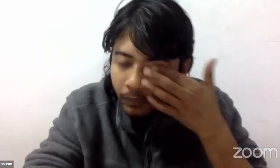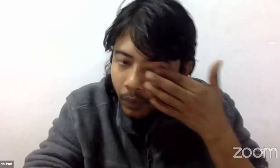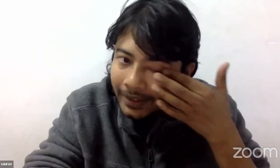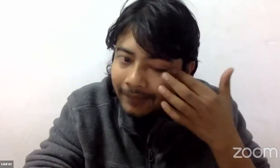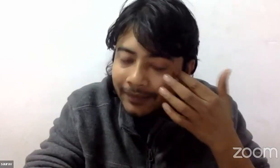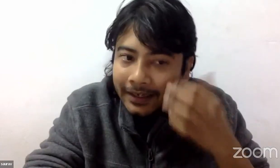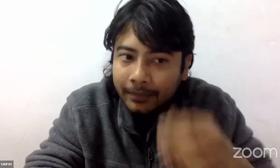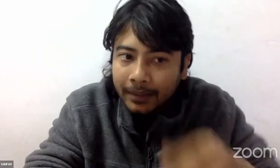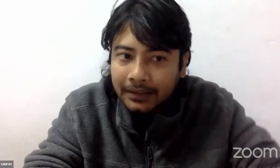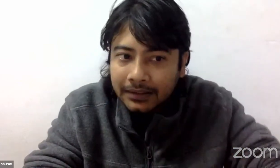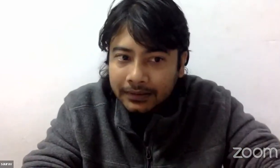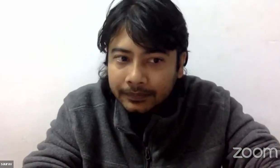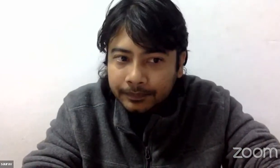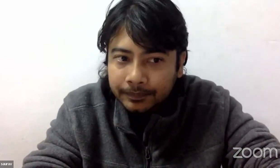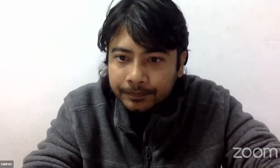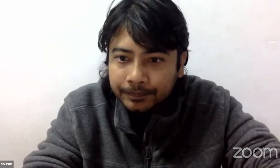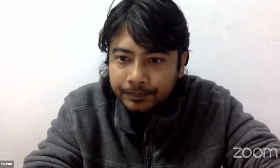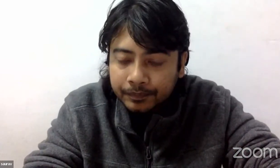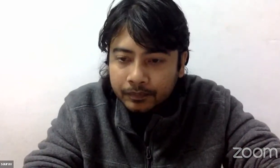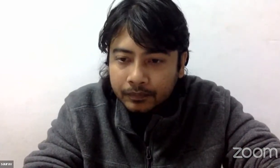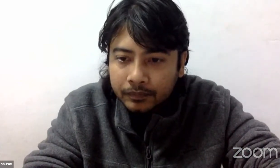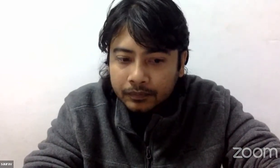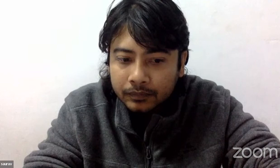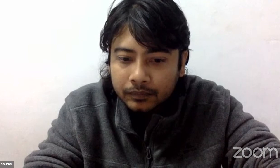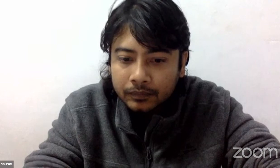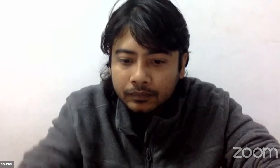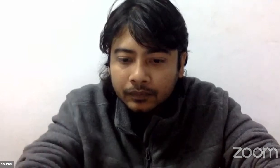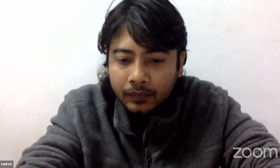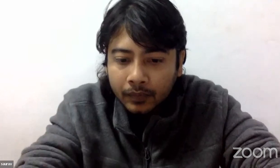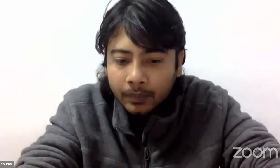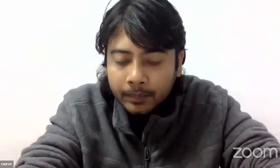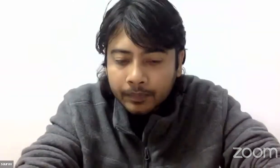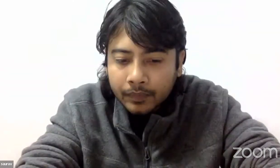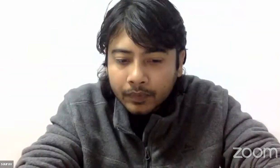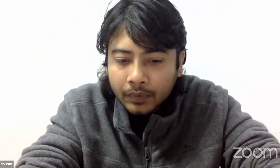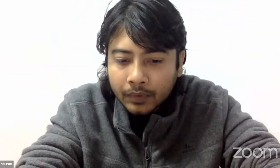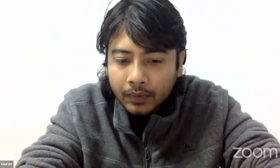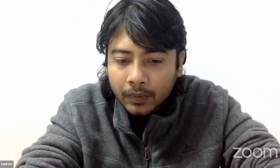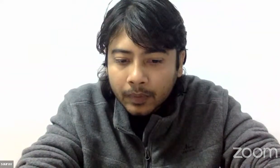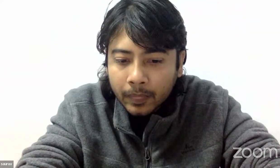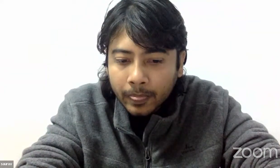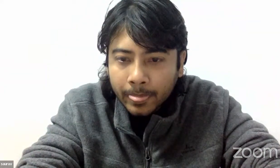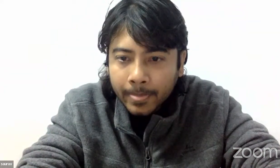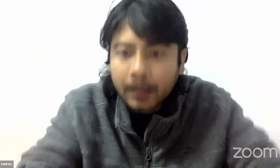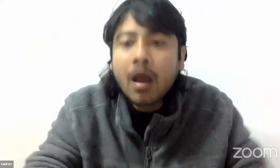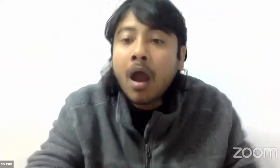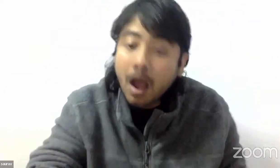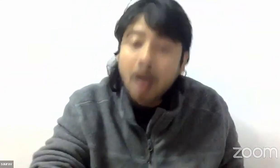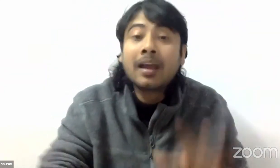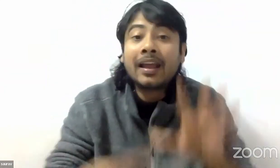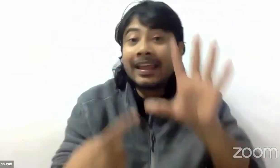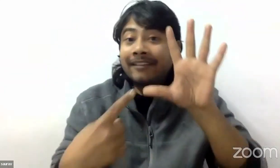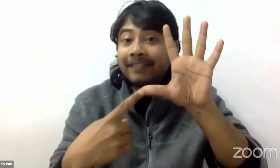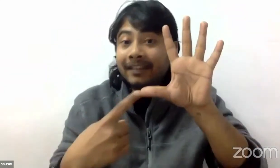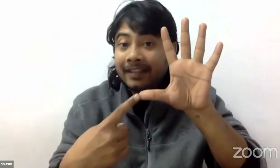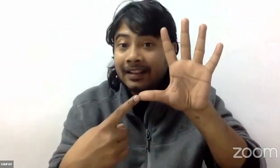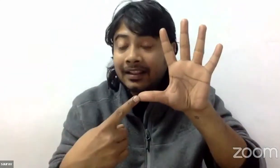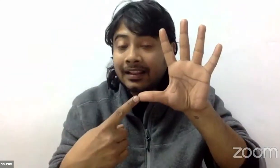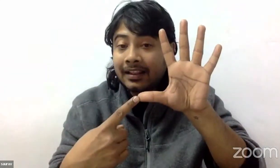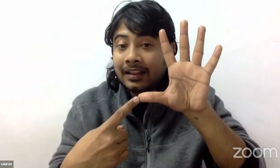What can we eat, Mataji? Grains, as in you can eat anything, you can eat some rice or you can actually just one particle